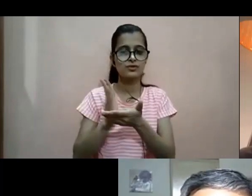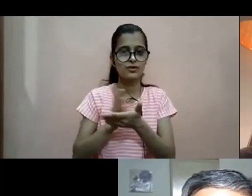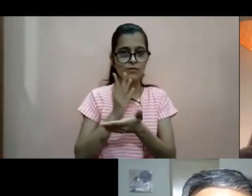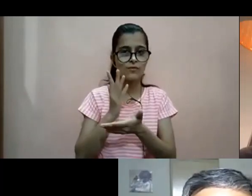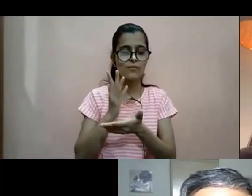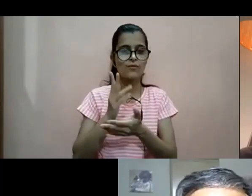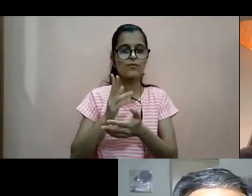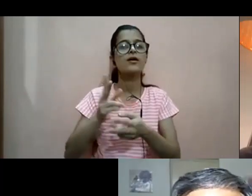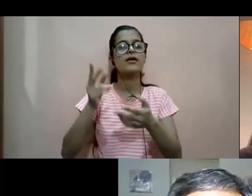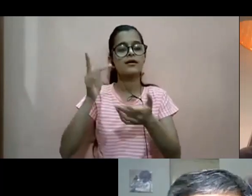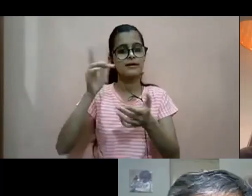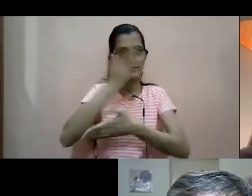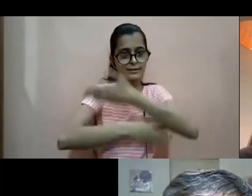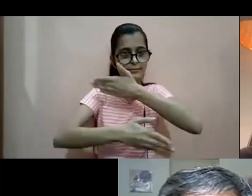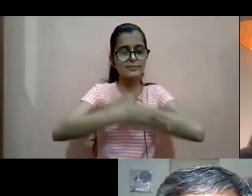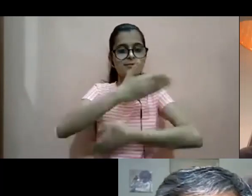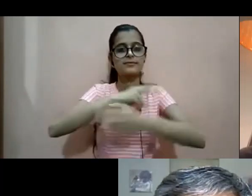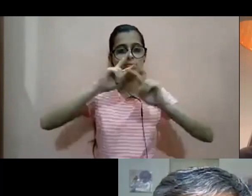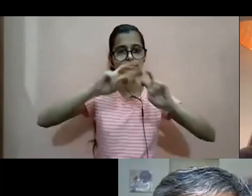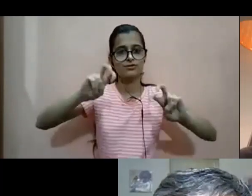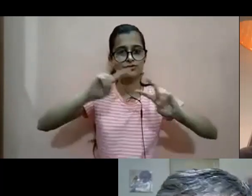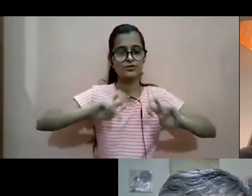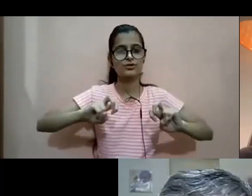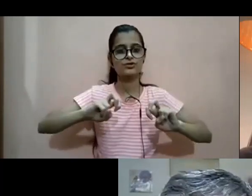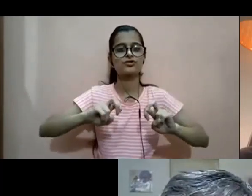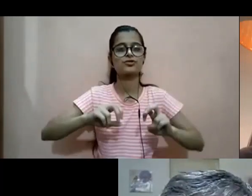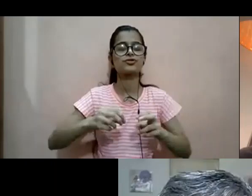disability research matter.